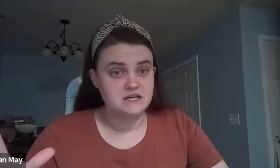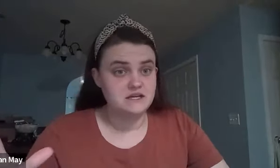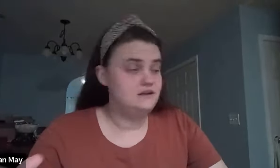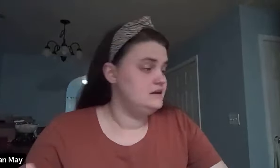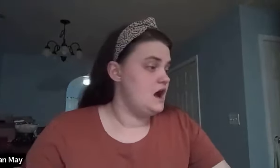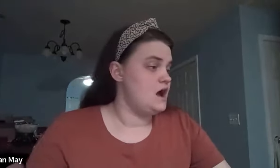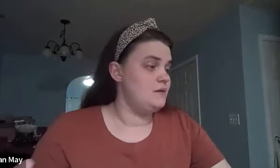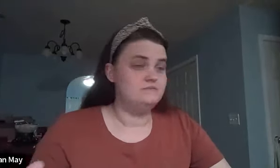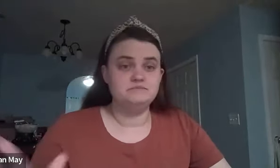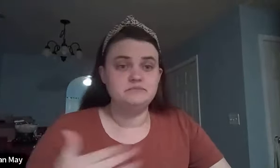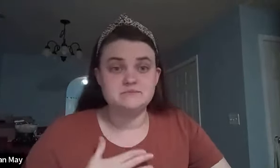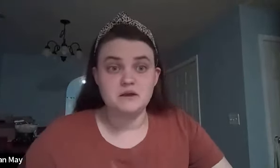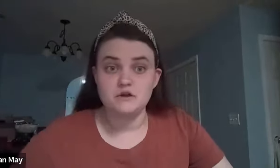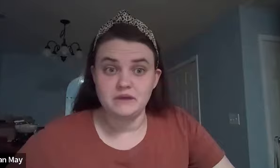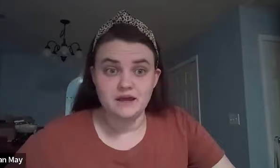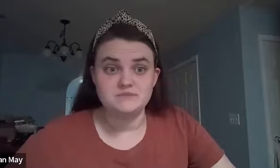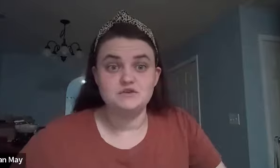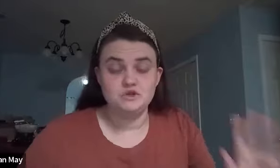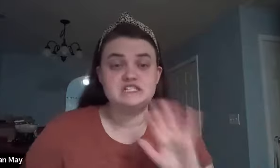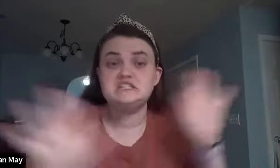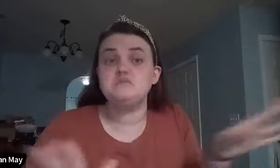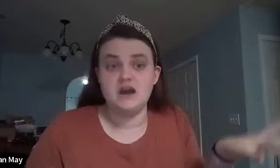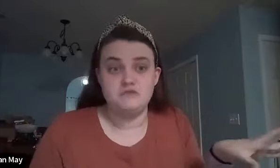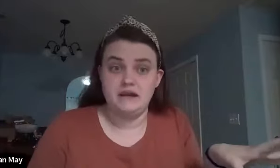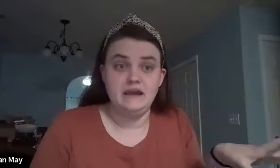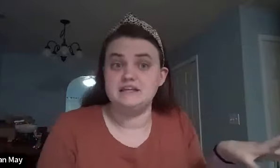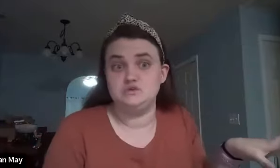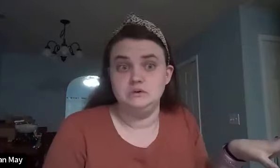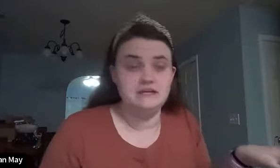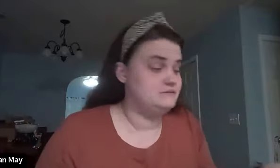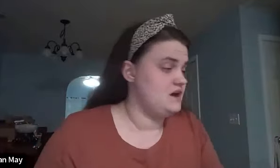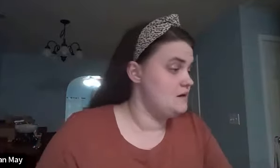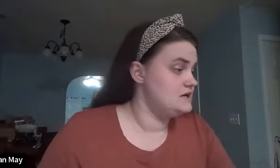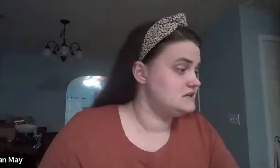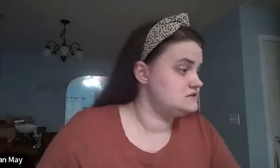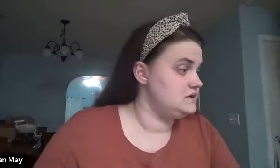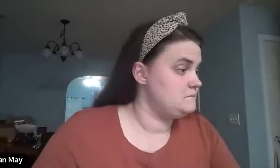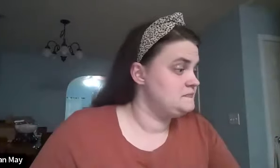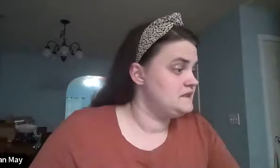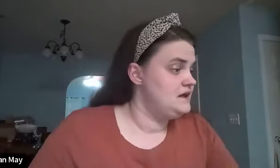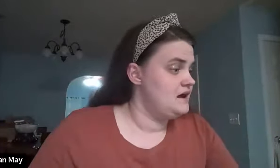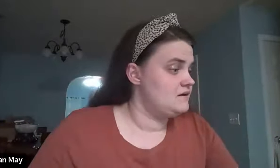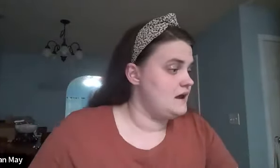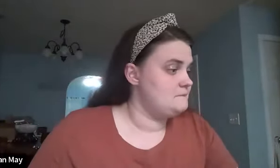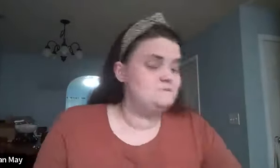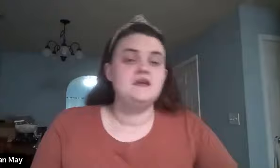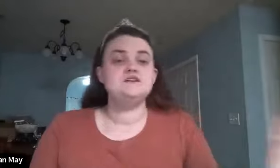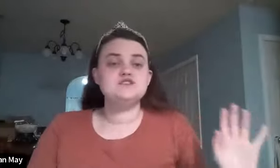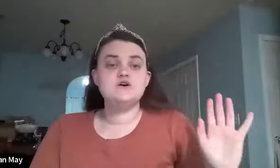done. Please bear with me. We're still recovering at school. It was a hot mess last week. Okay, so